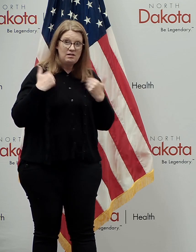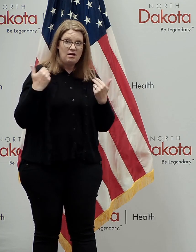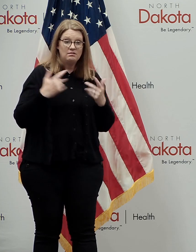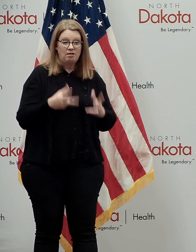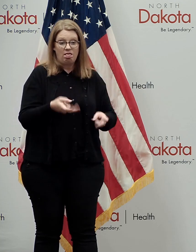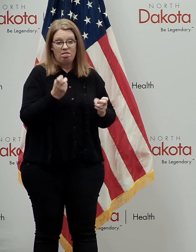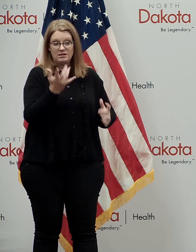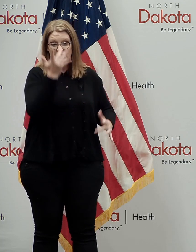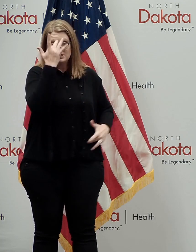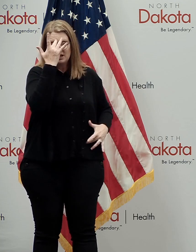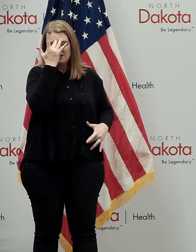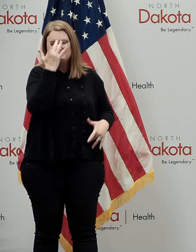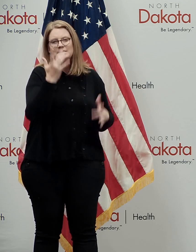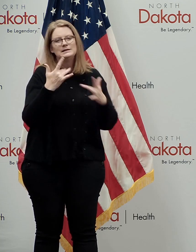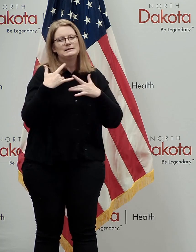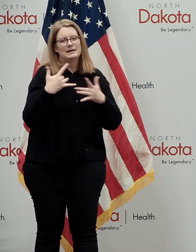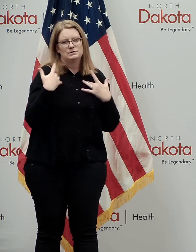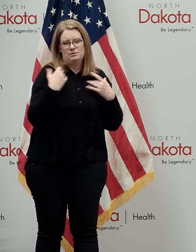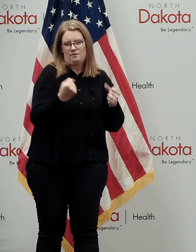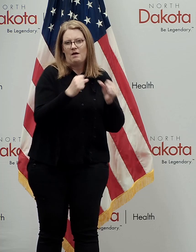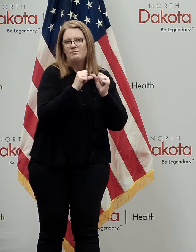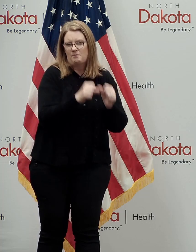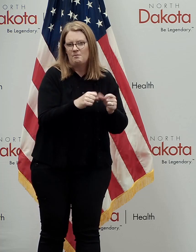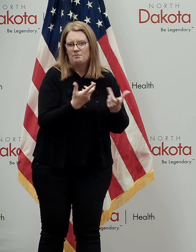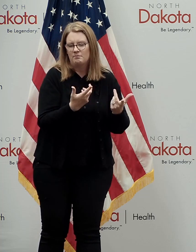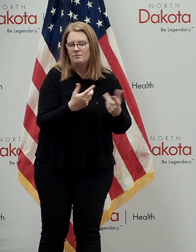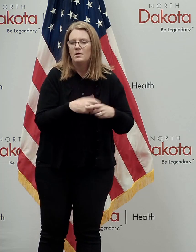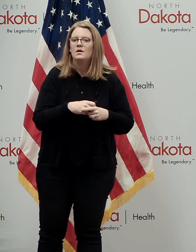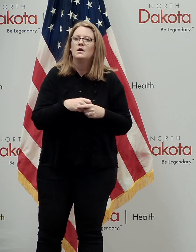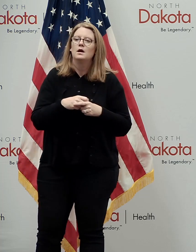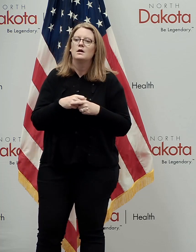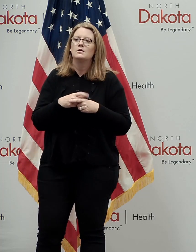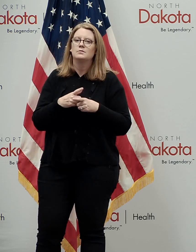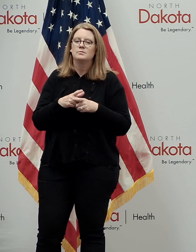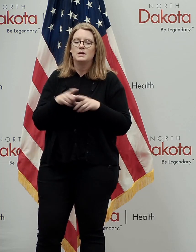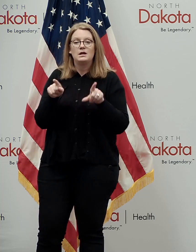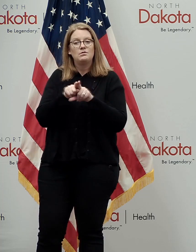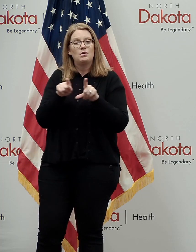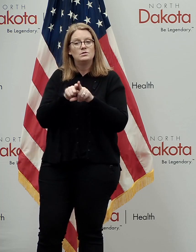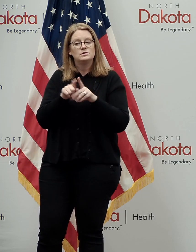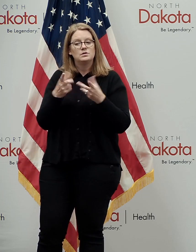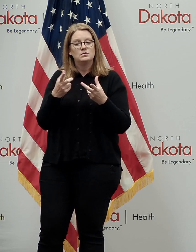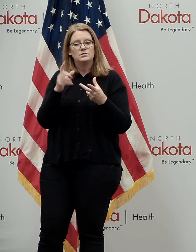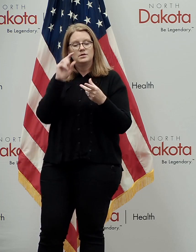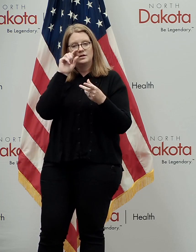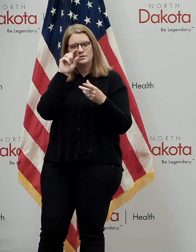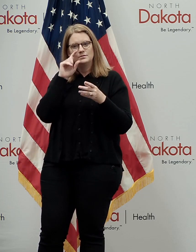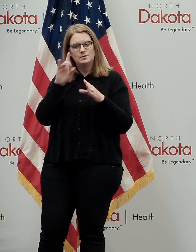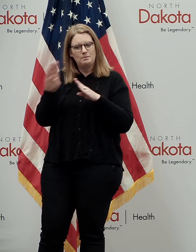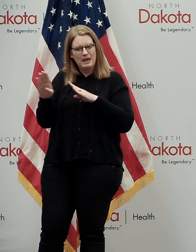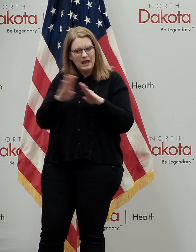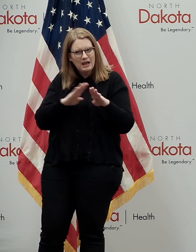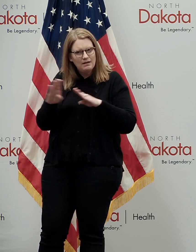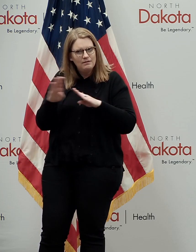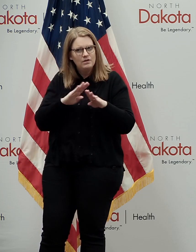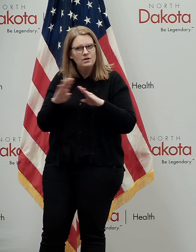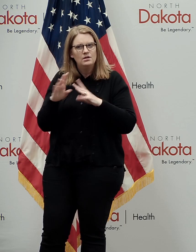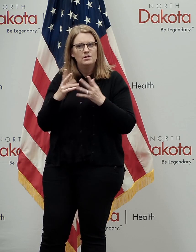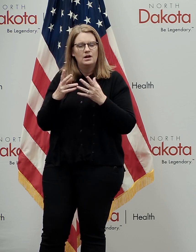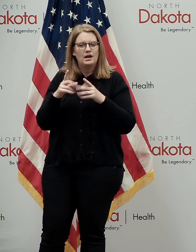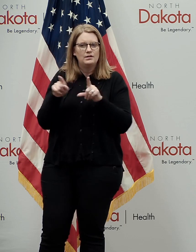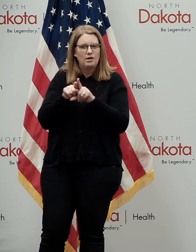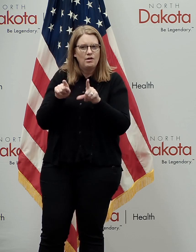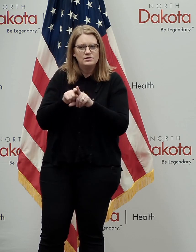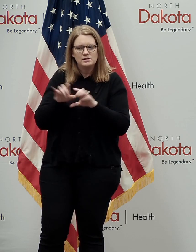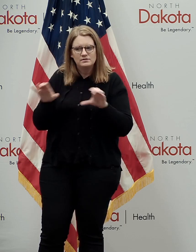this. And then also from a healthcare standpoint, the practices around either plasma donation